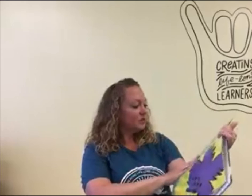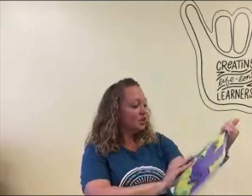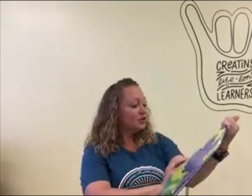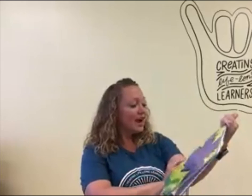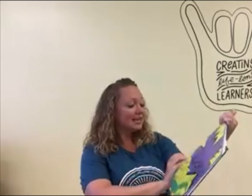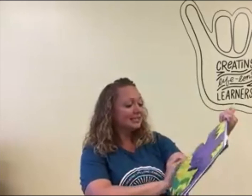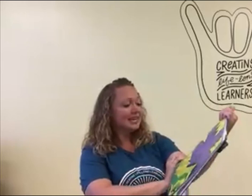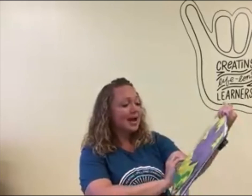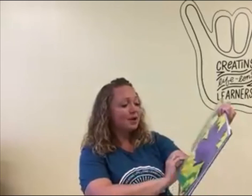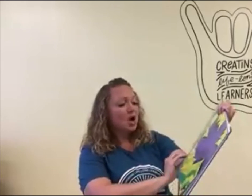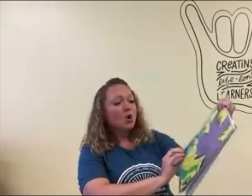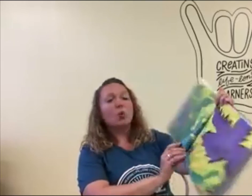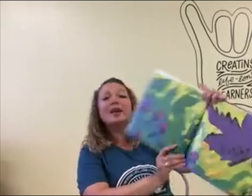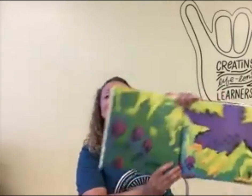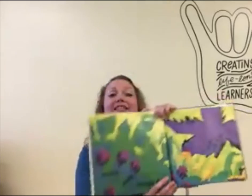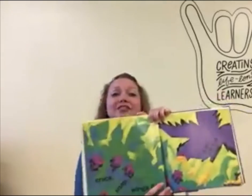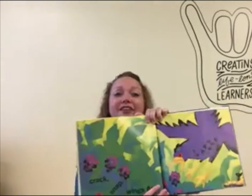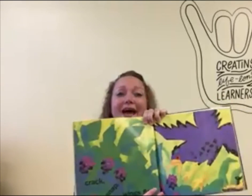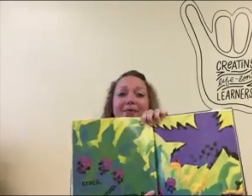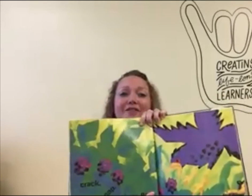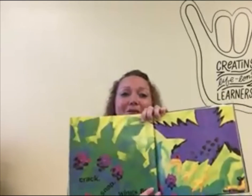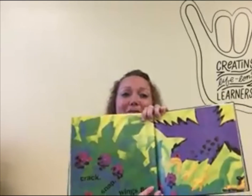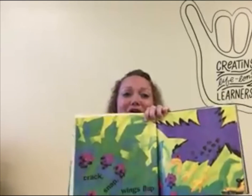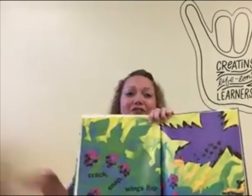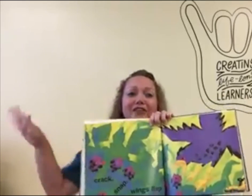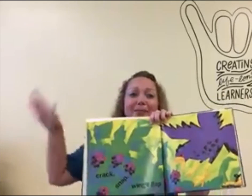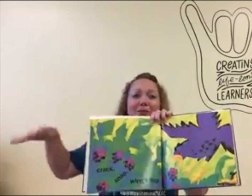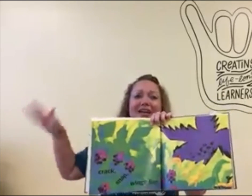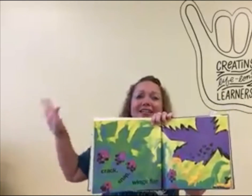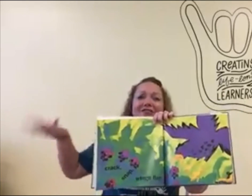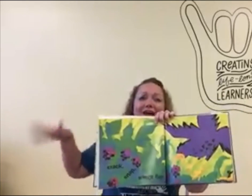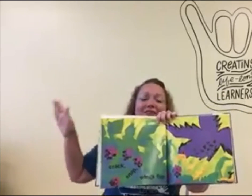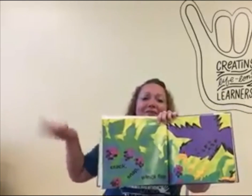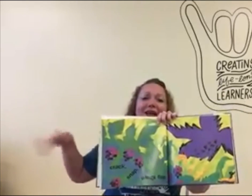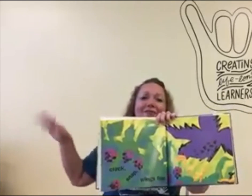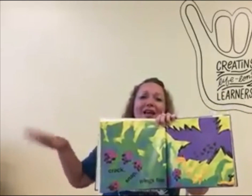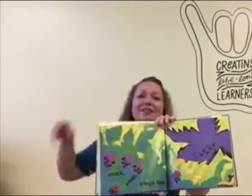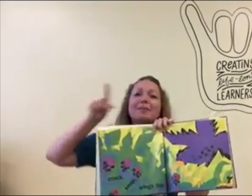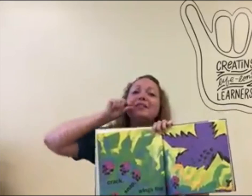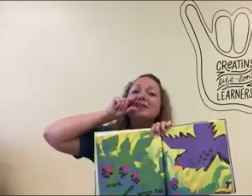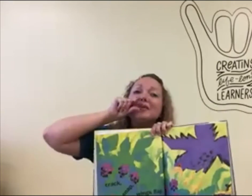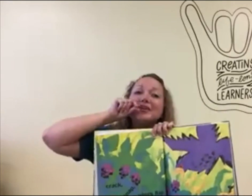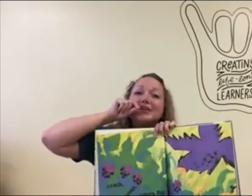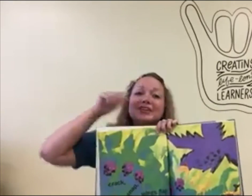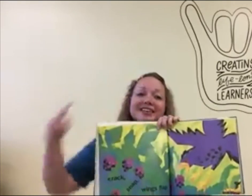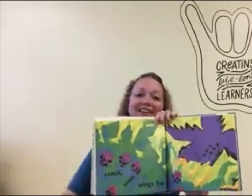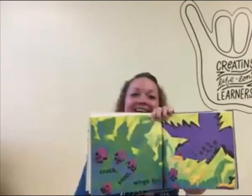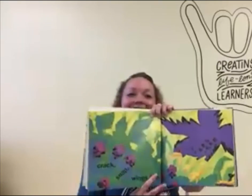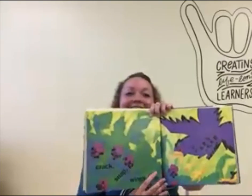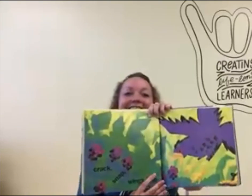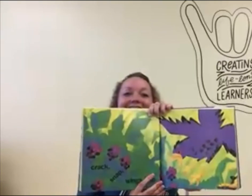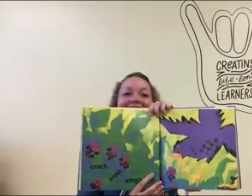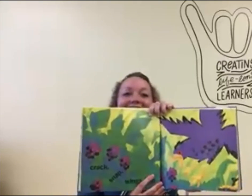Crack, snap, wings flap of the bird. Flap your wings. Flap, flap, flap, flap, flap of the bird. So